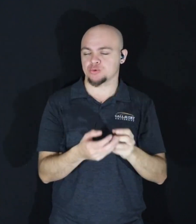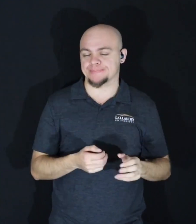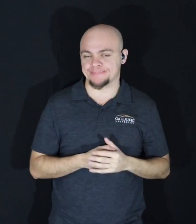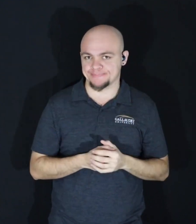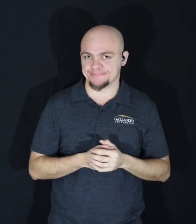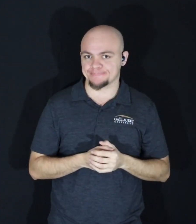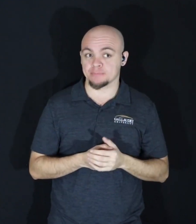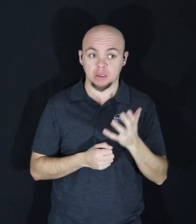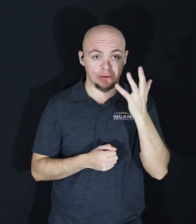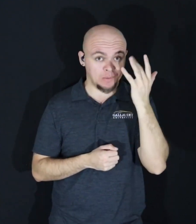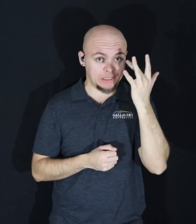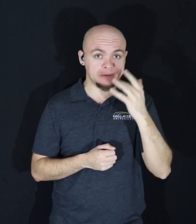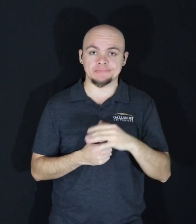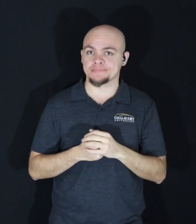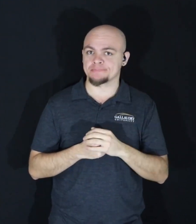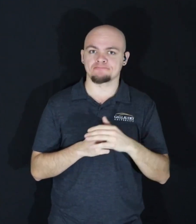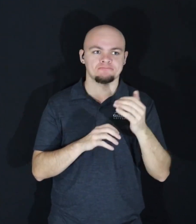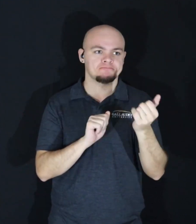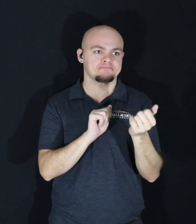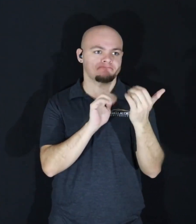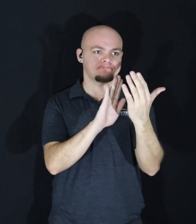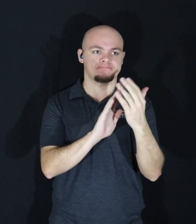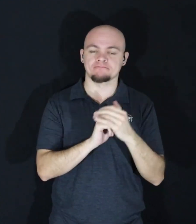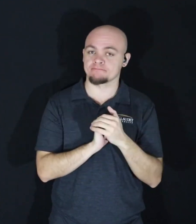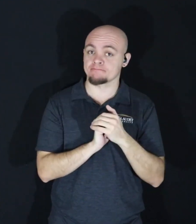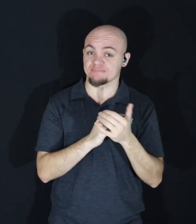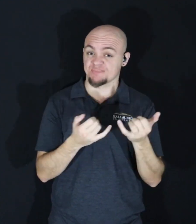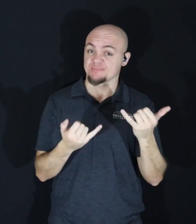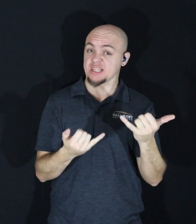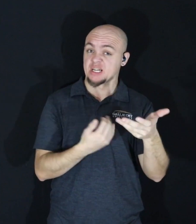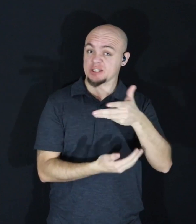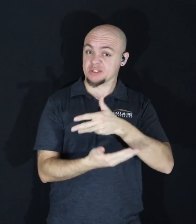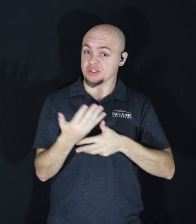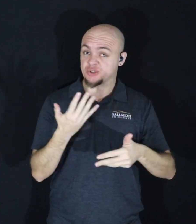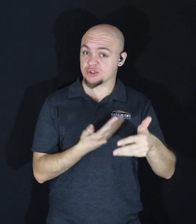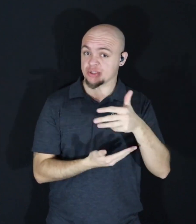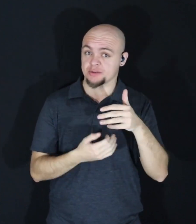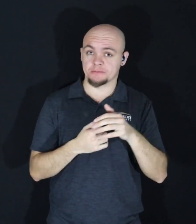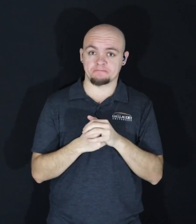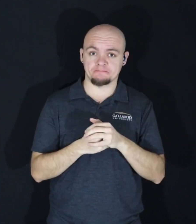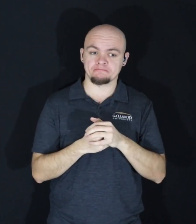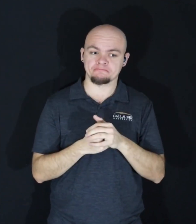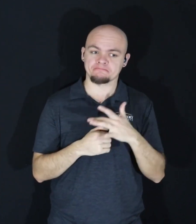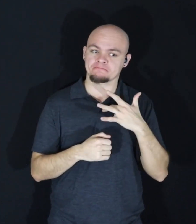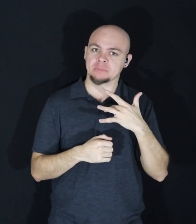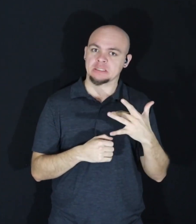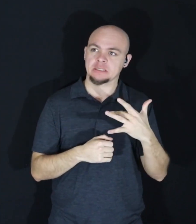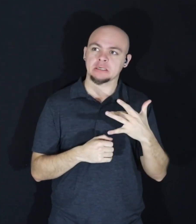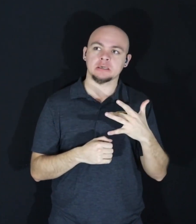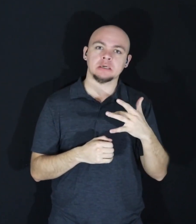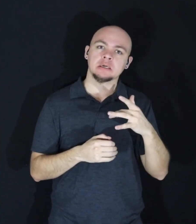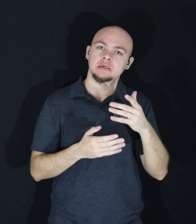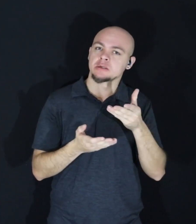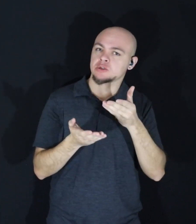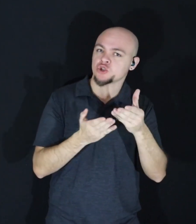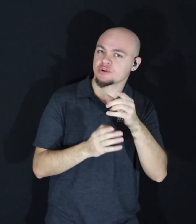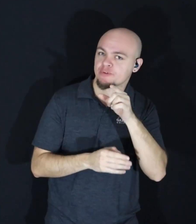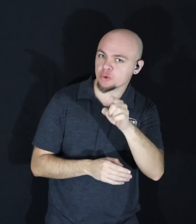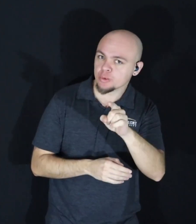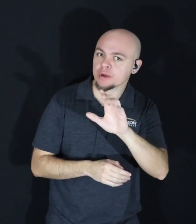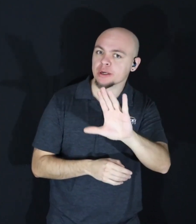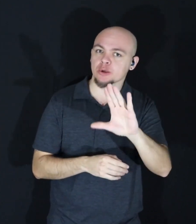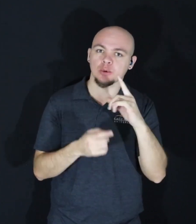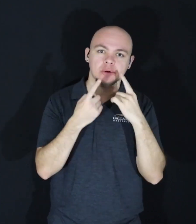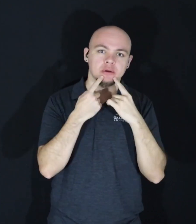face it, we live in a society that caters to youth and the accomplishments of the young,